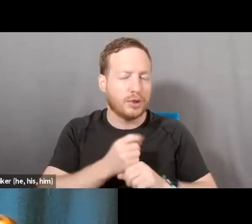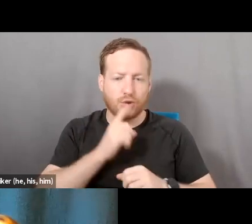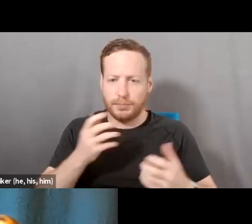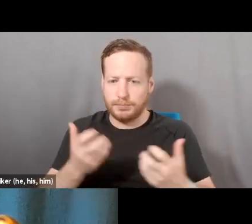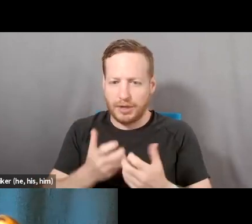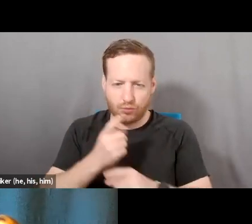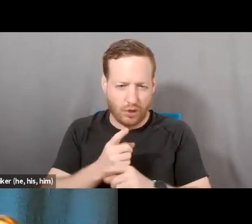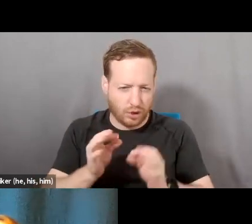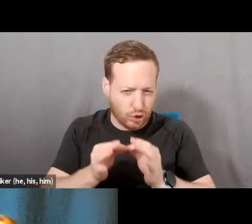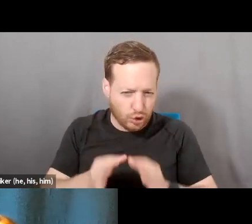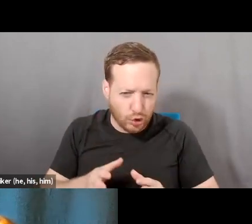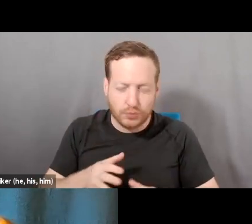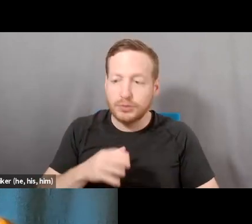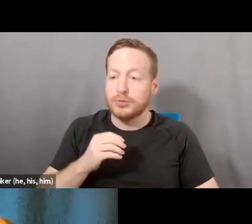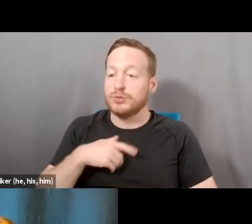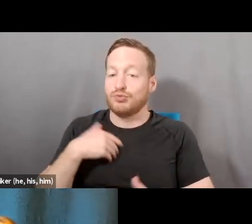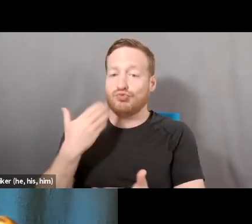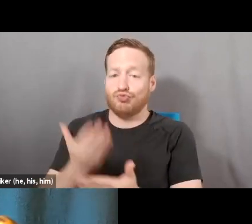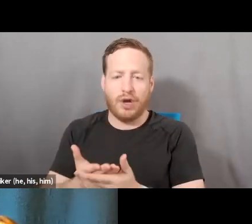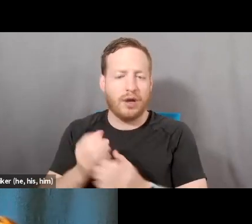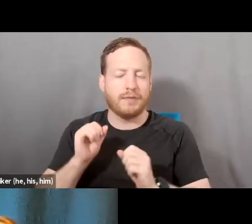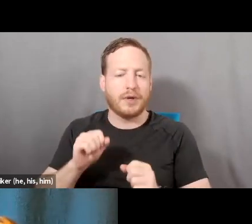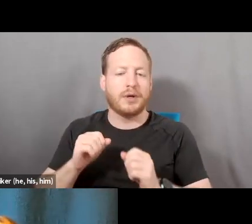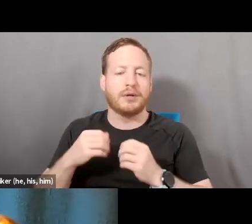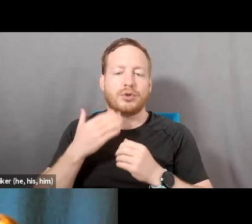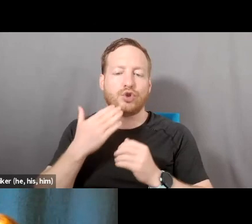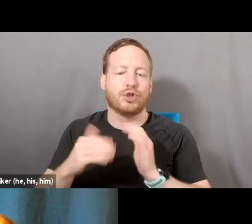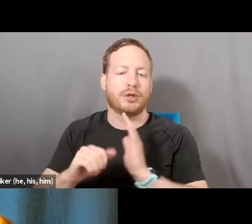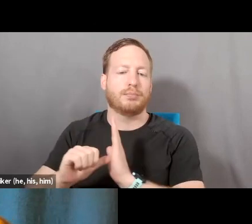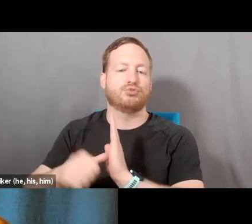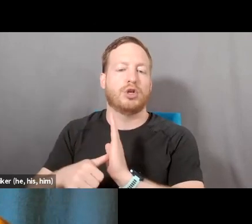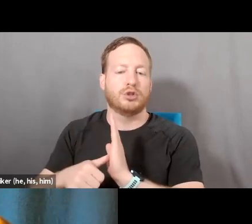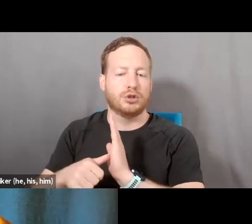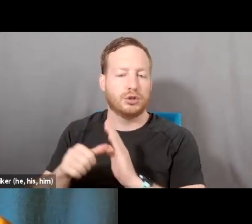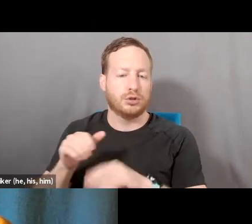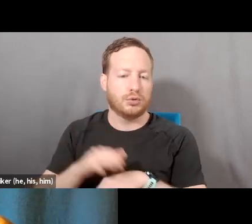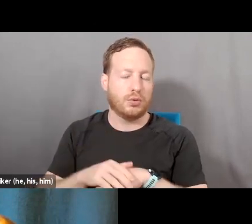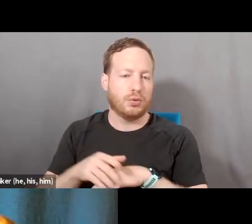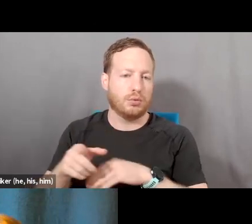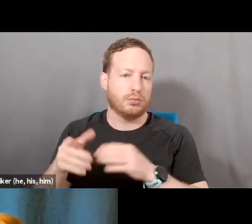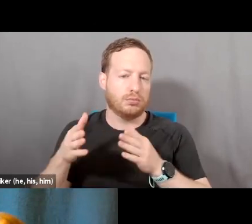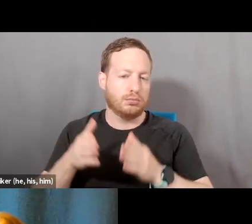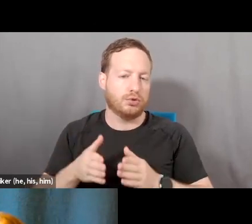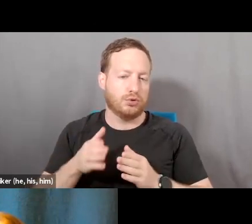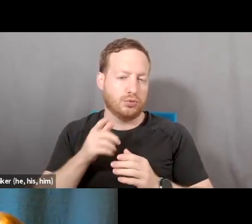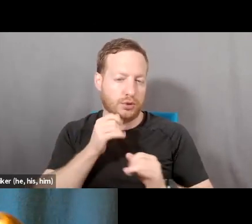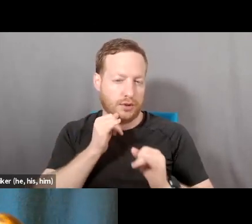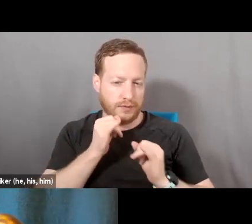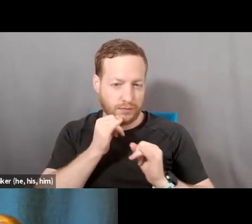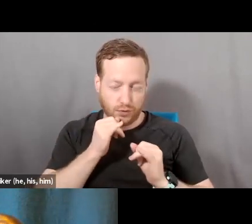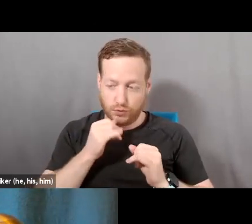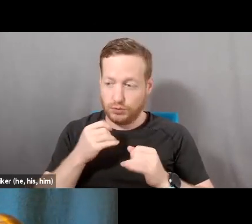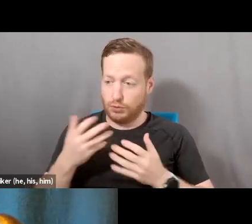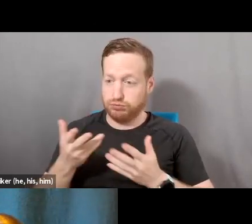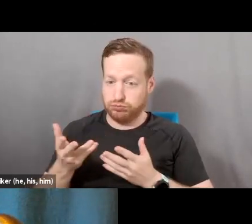There had already been the explanation, and we made sure they had the right interpreter for the right person. And it made sure that the person gave a